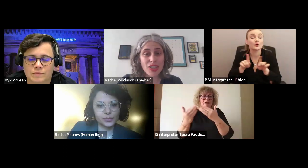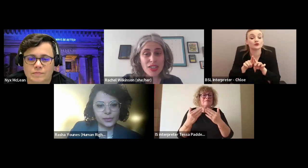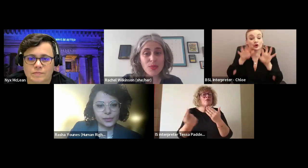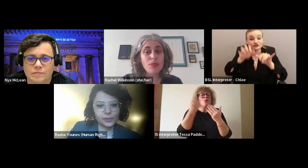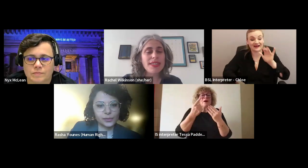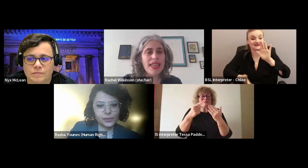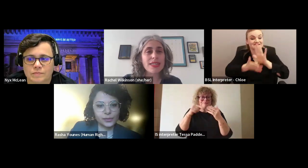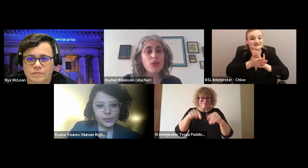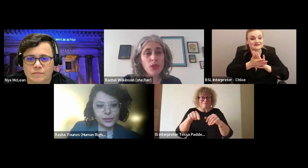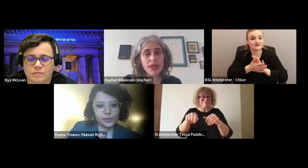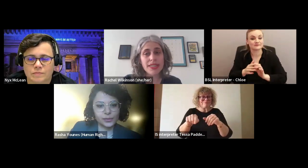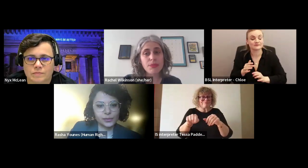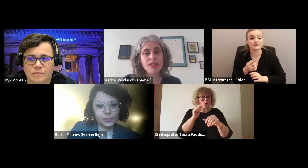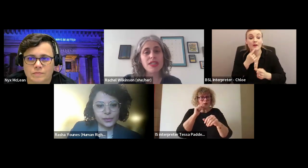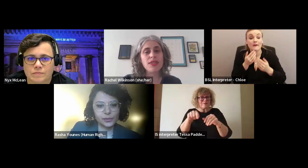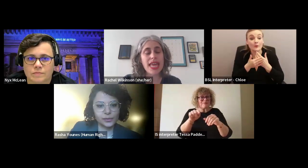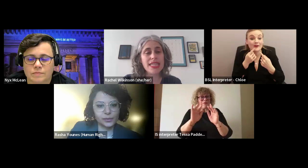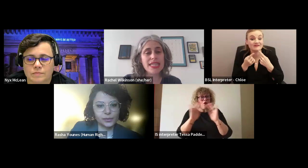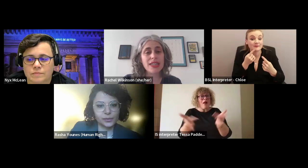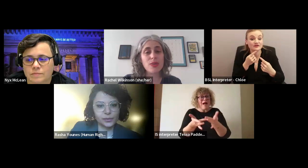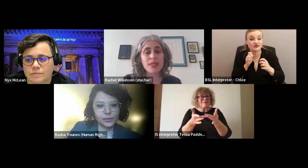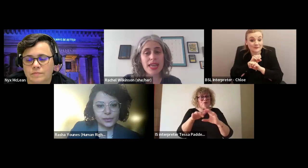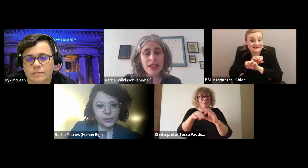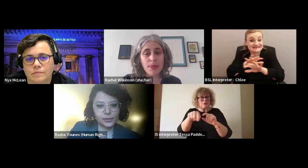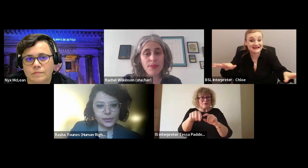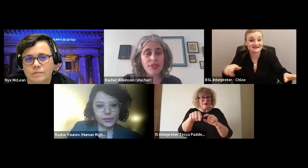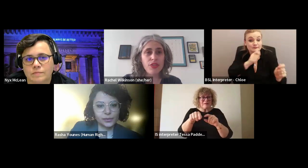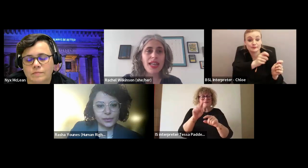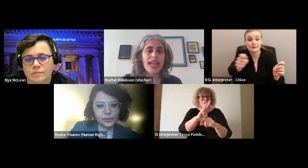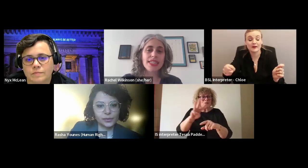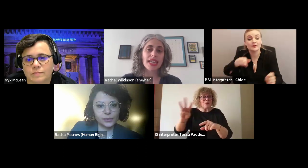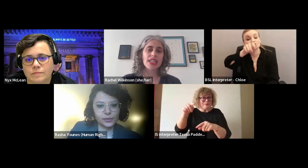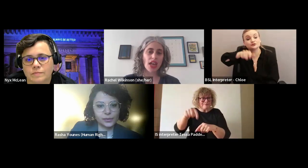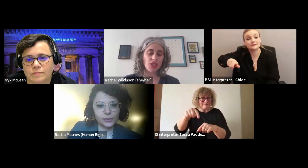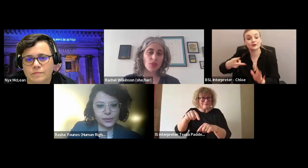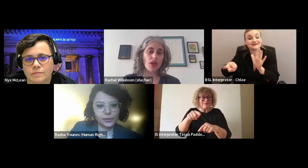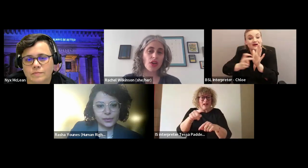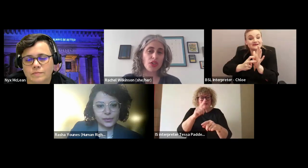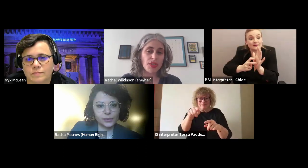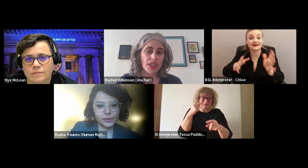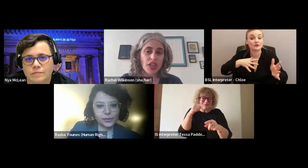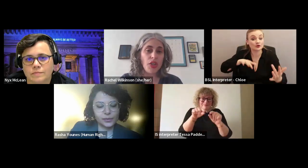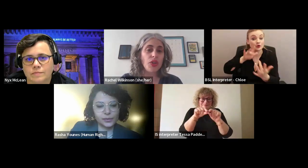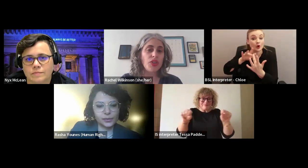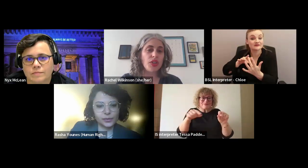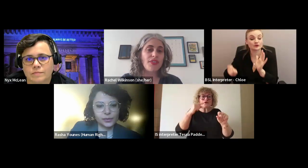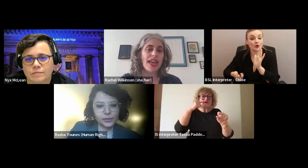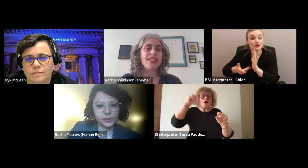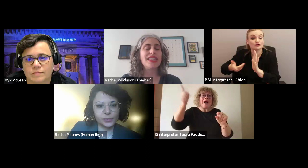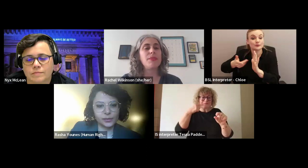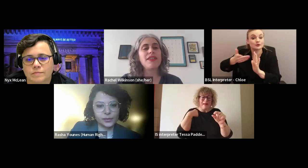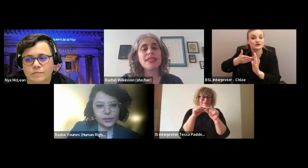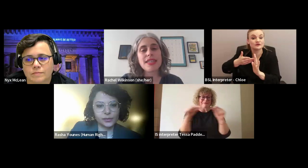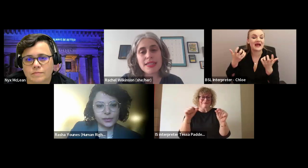today's session will be sent to all the participants who attended and who signed up. If you'd like to get in touch with our contributors, you can do